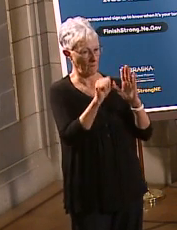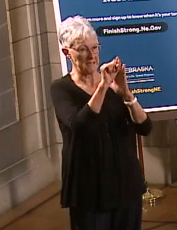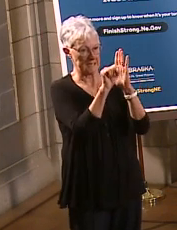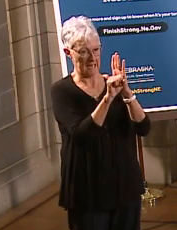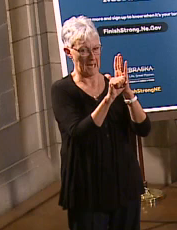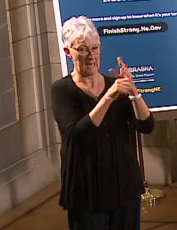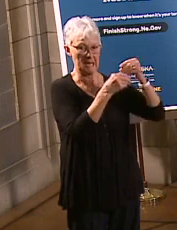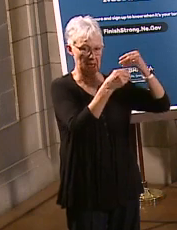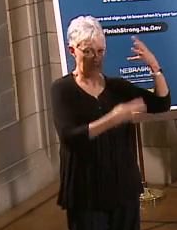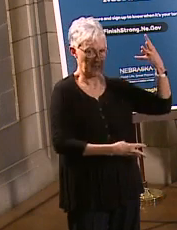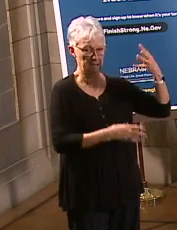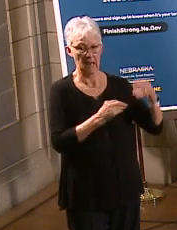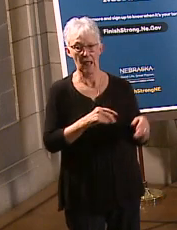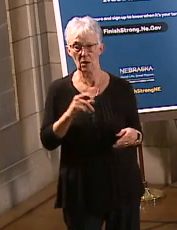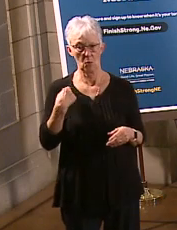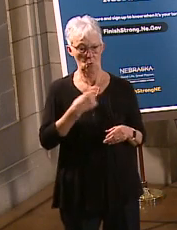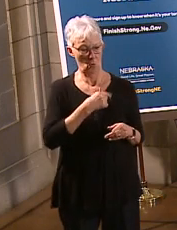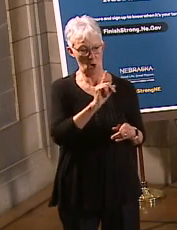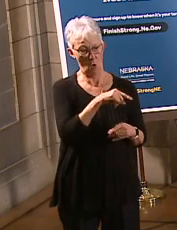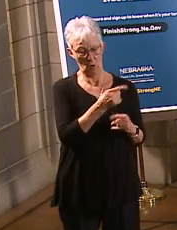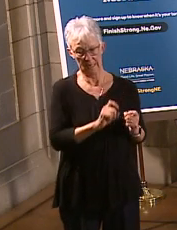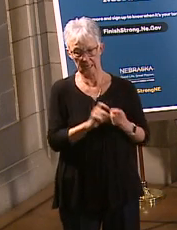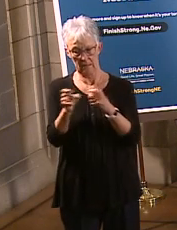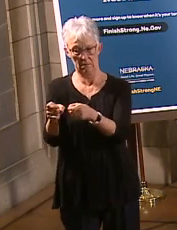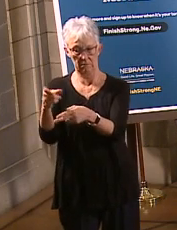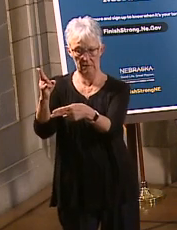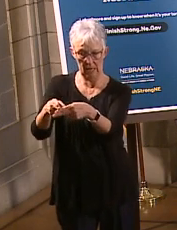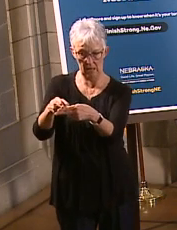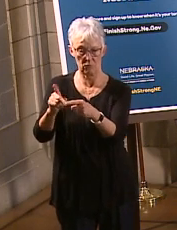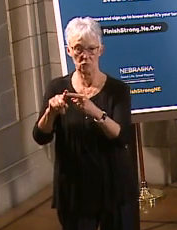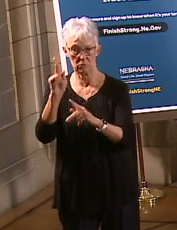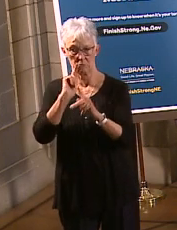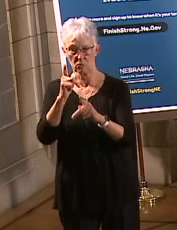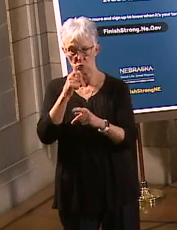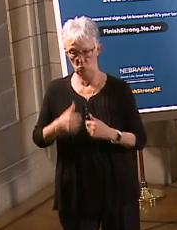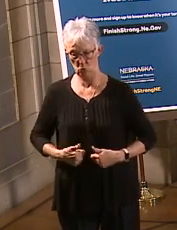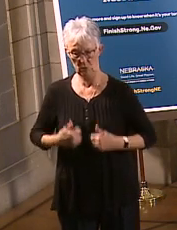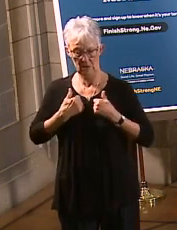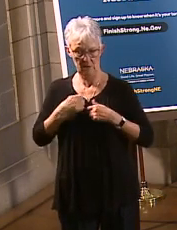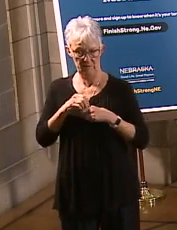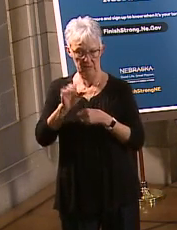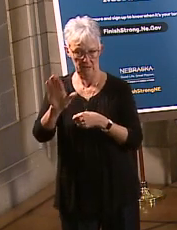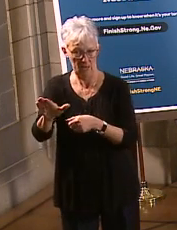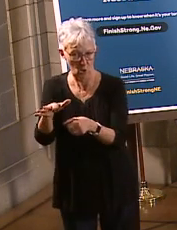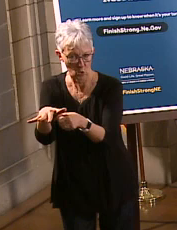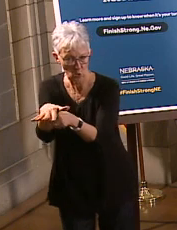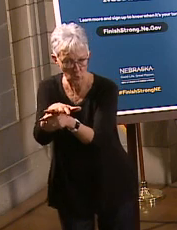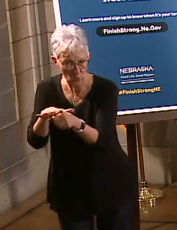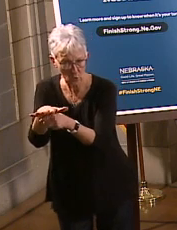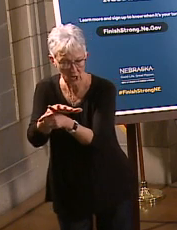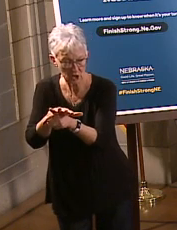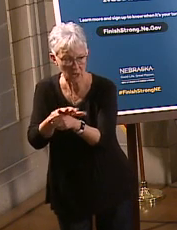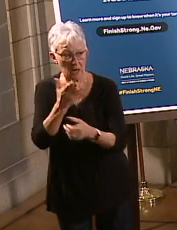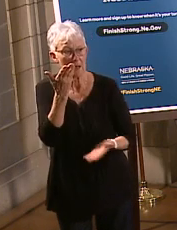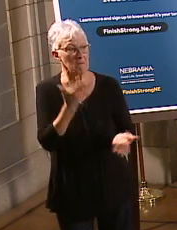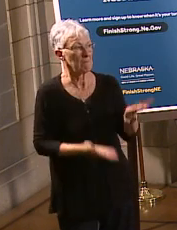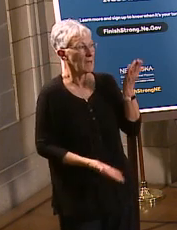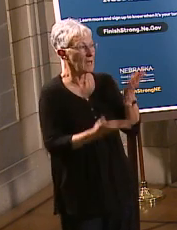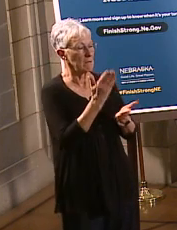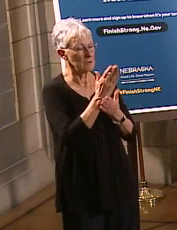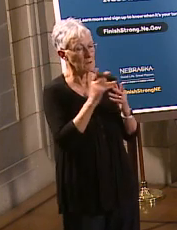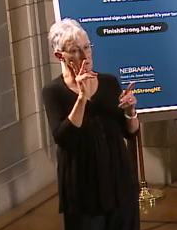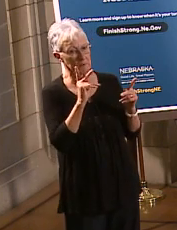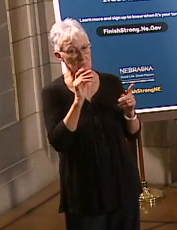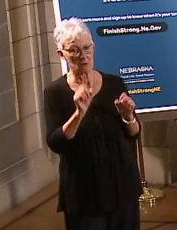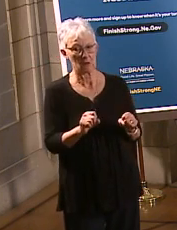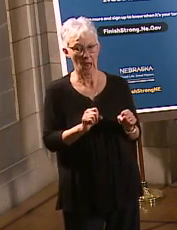local area that they're giving to those pharmacies. Now, does that mean that there may be some people who pick up an extra dose here or there? There certainly could be that possibility, but